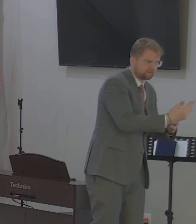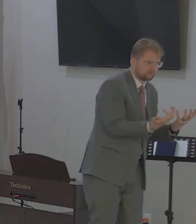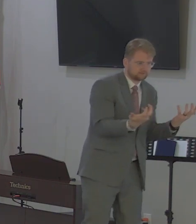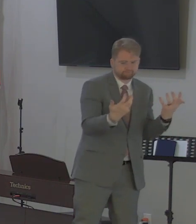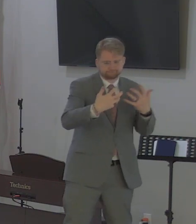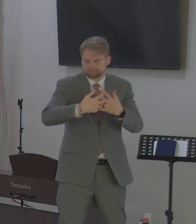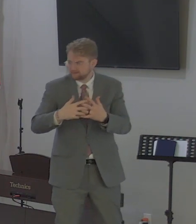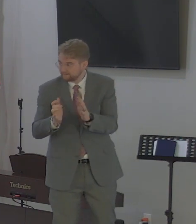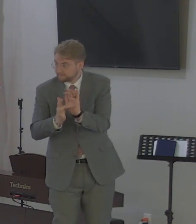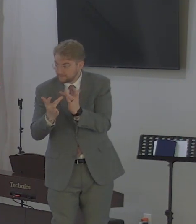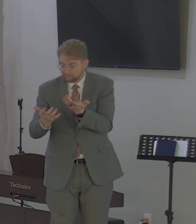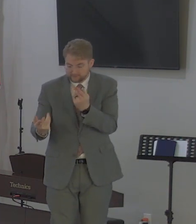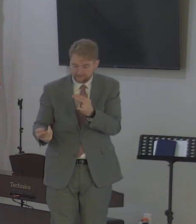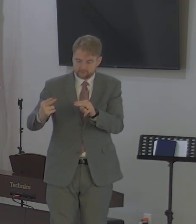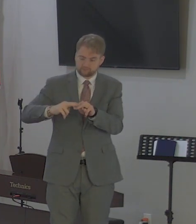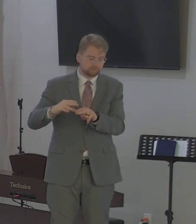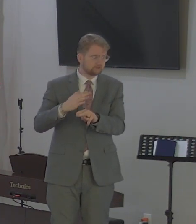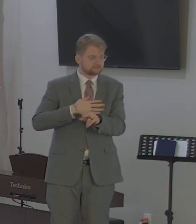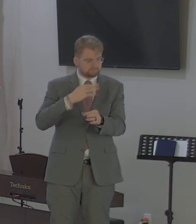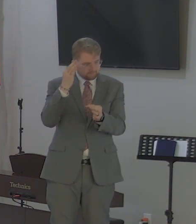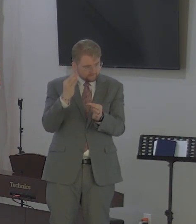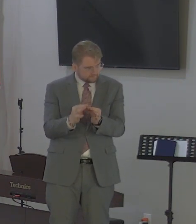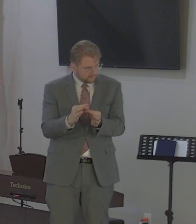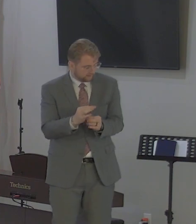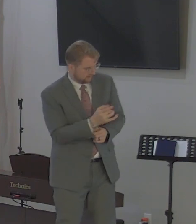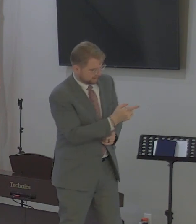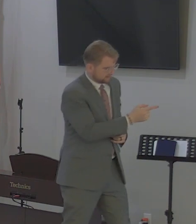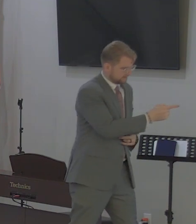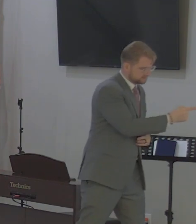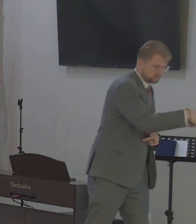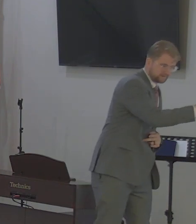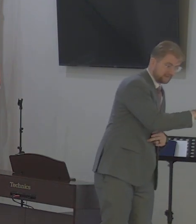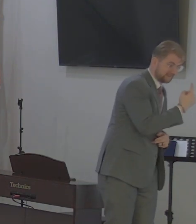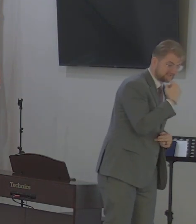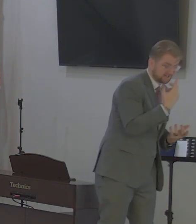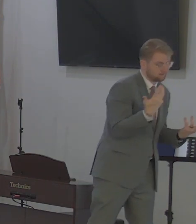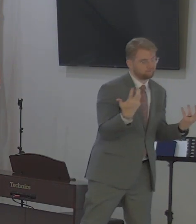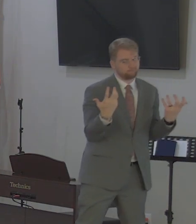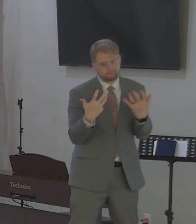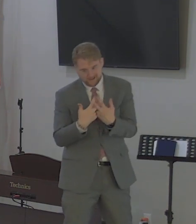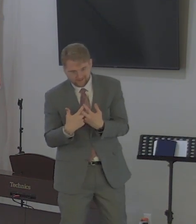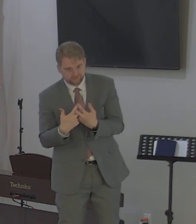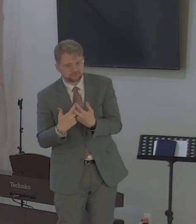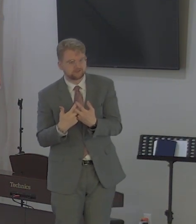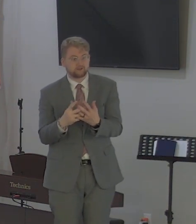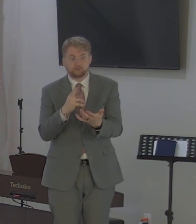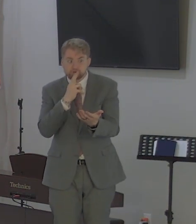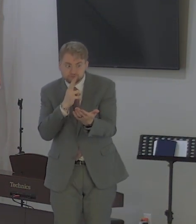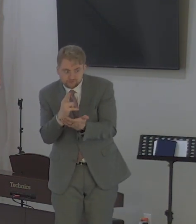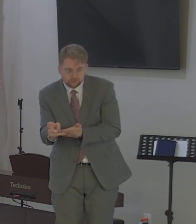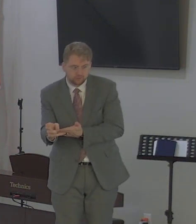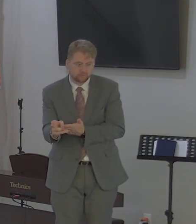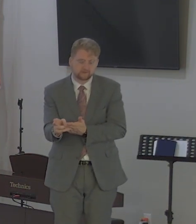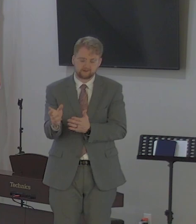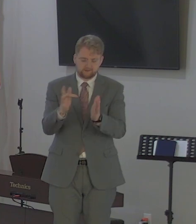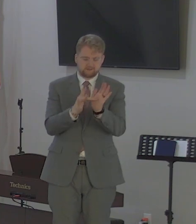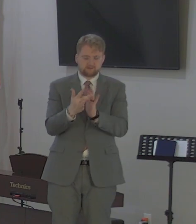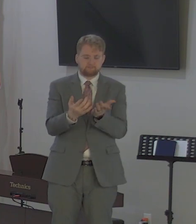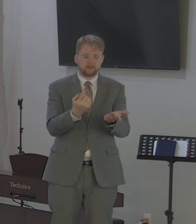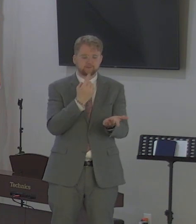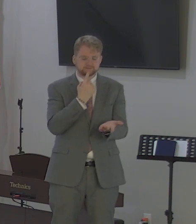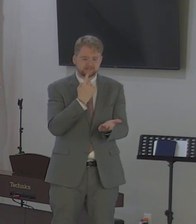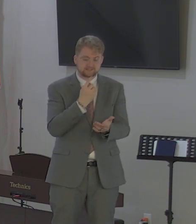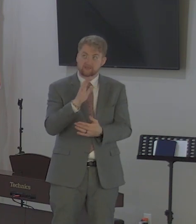as I hear the word of God? Does what they say match what is the truth? Sanctify them through thy word. Thy word